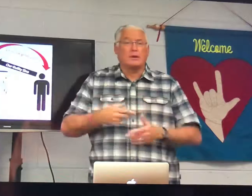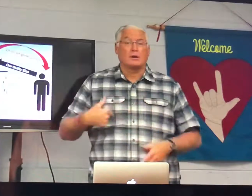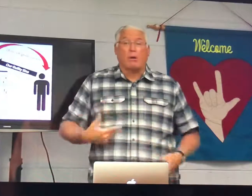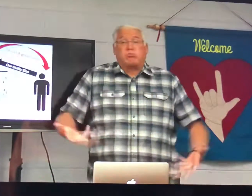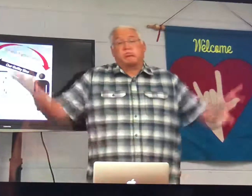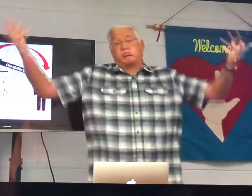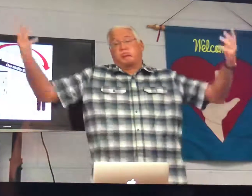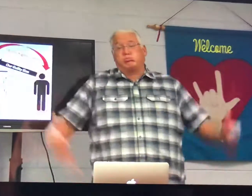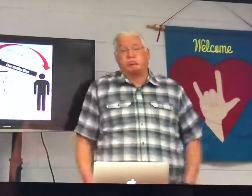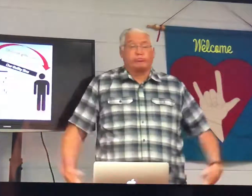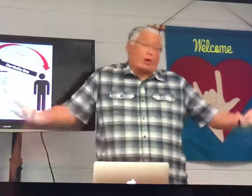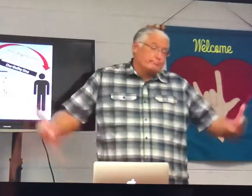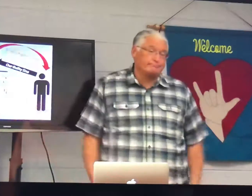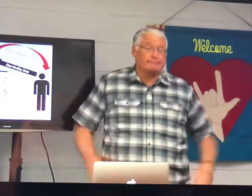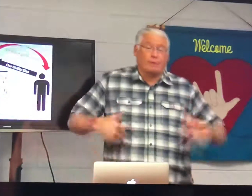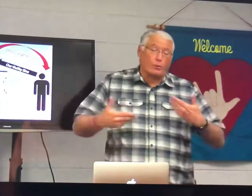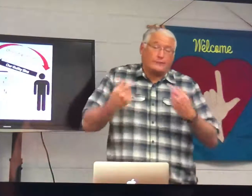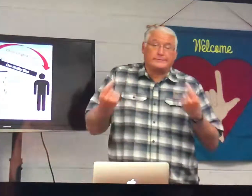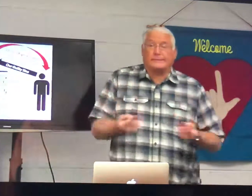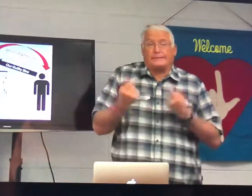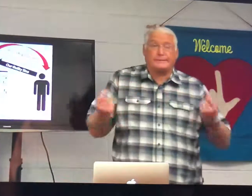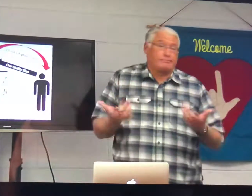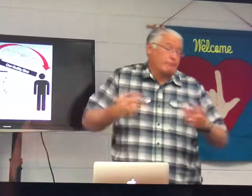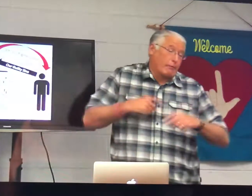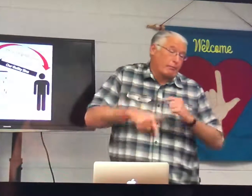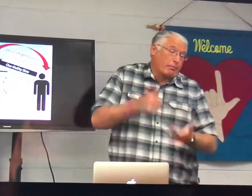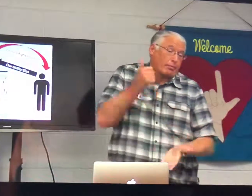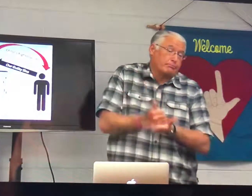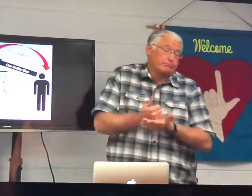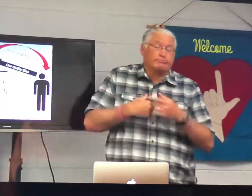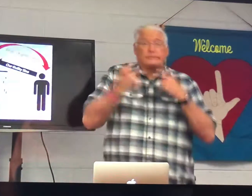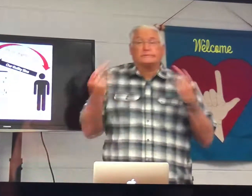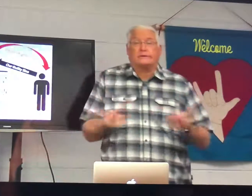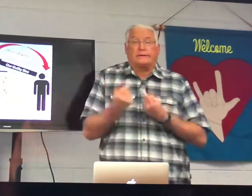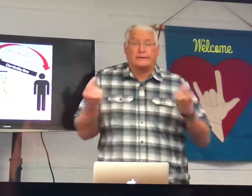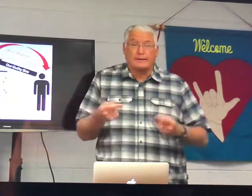on that, get them to chase out of the zone. Adam Jones being one of the biggest defenders.